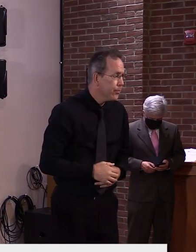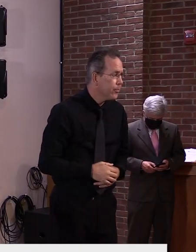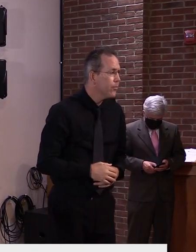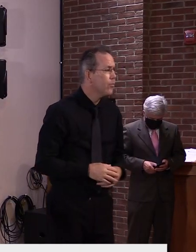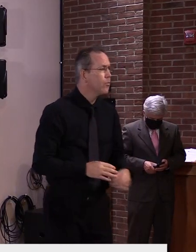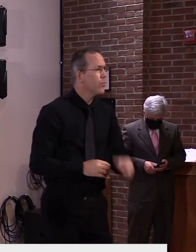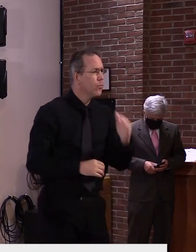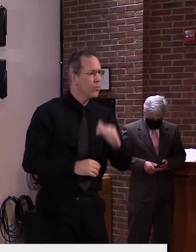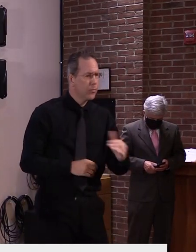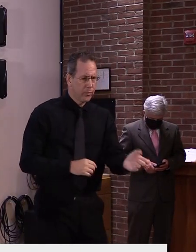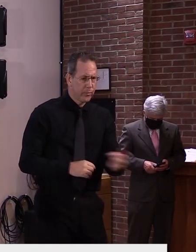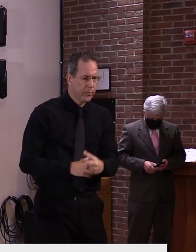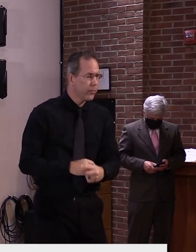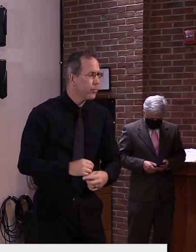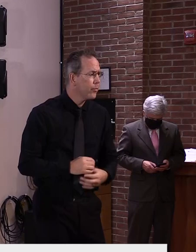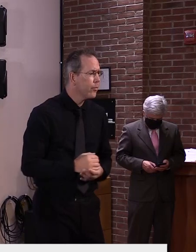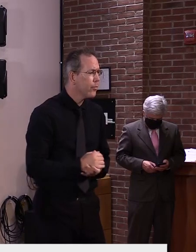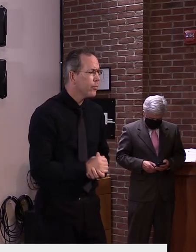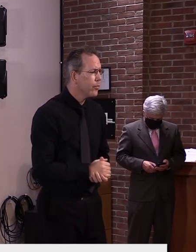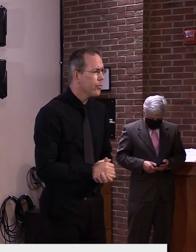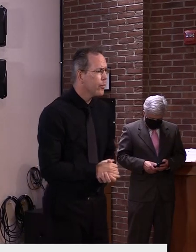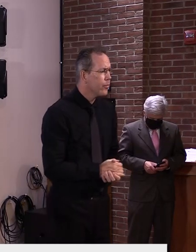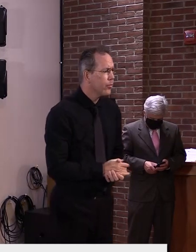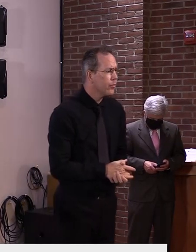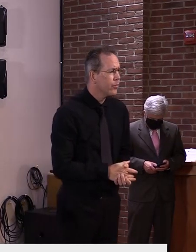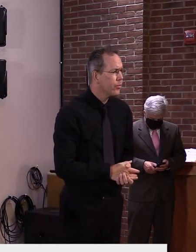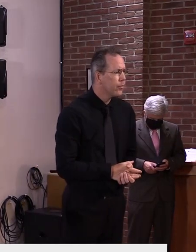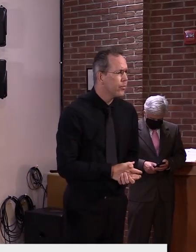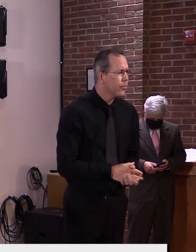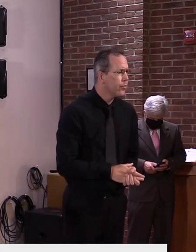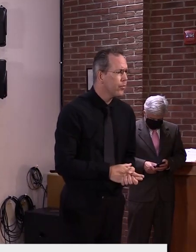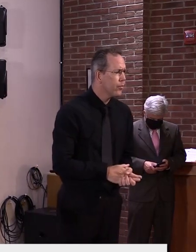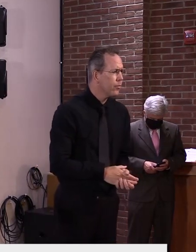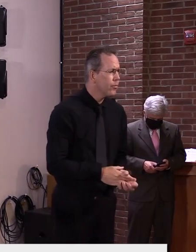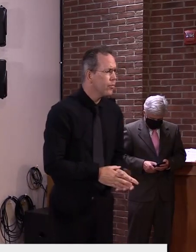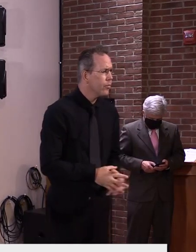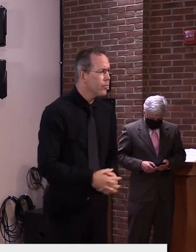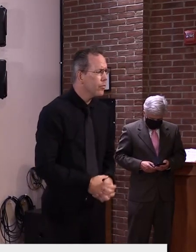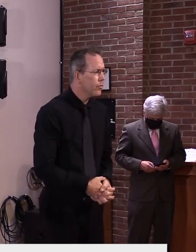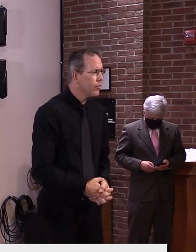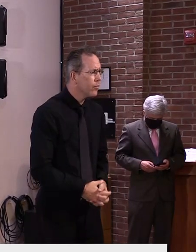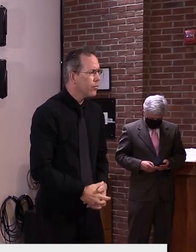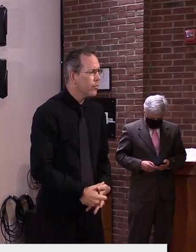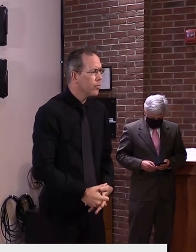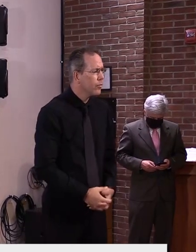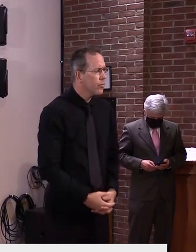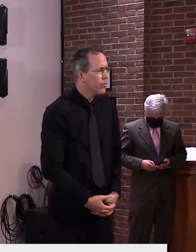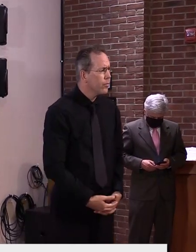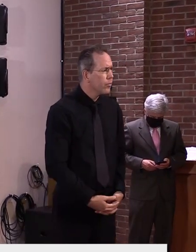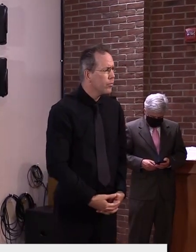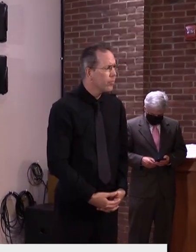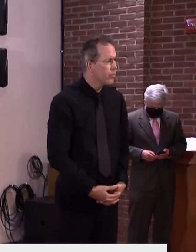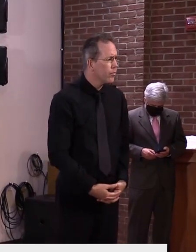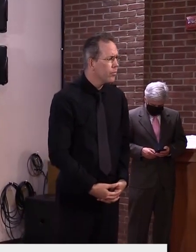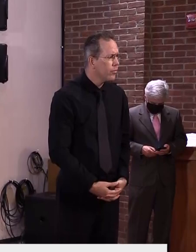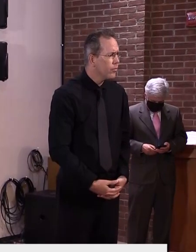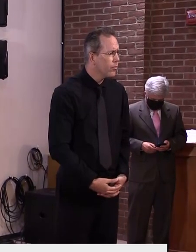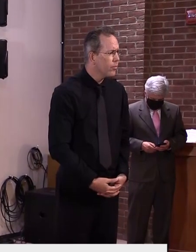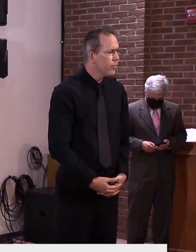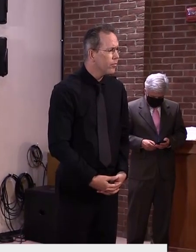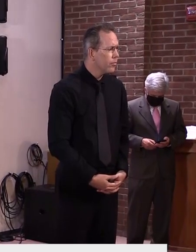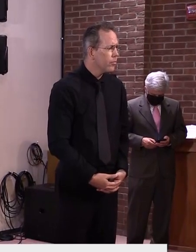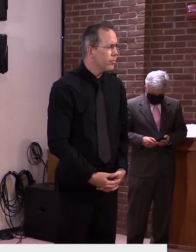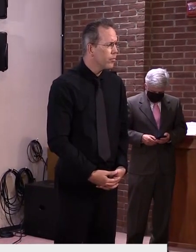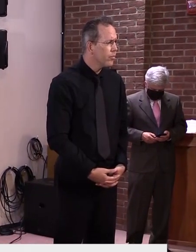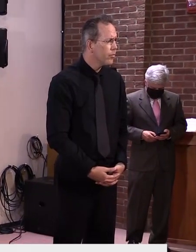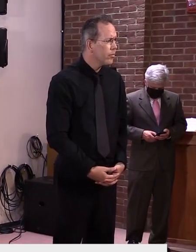right with the mandatory mask thing. Again, with an old Yankee saw, they said that that a Yankee will do